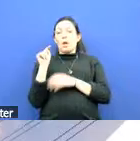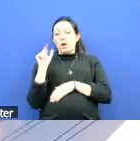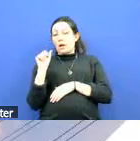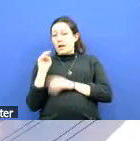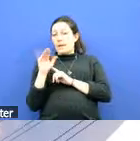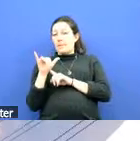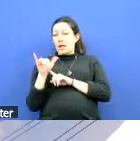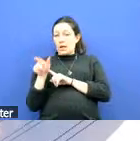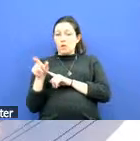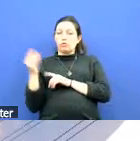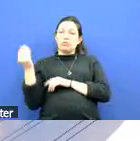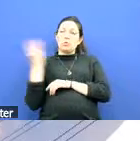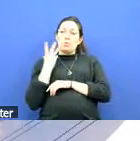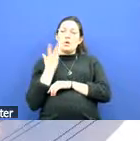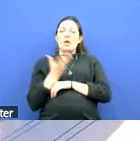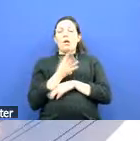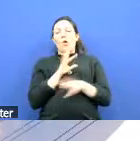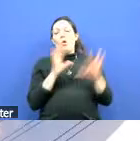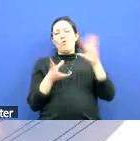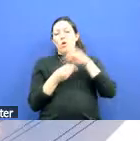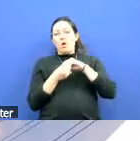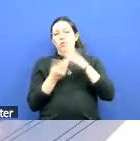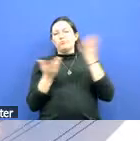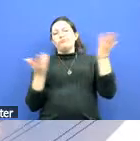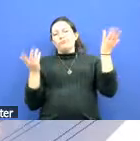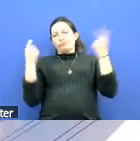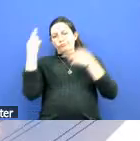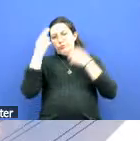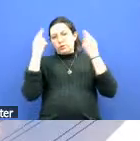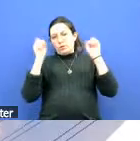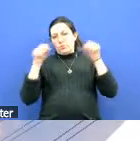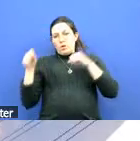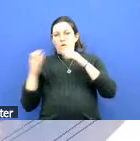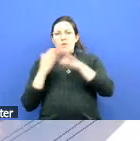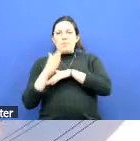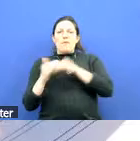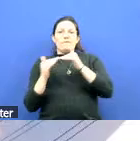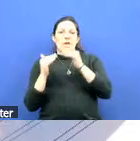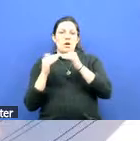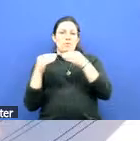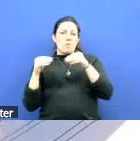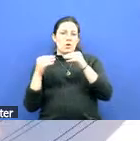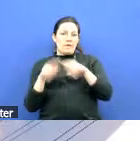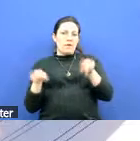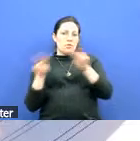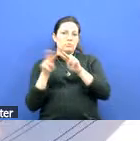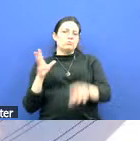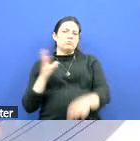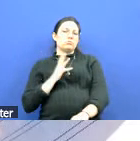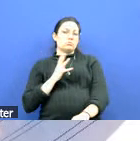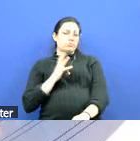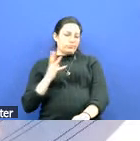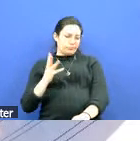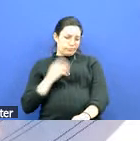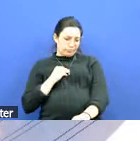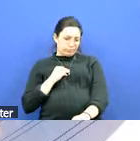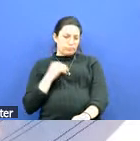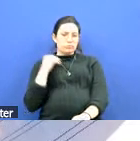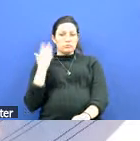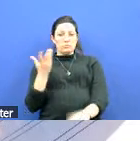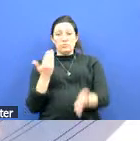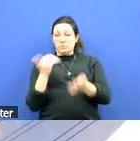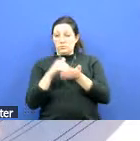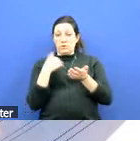that overall it's a above fair market value for the properties, which again,